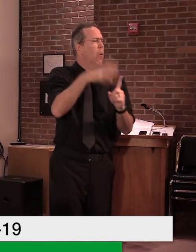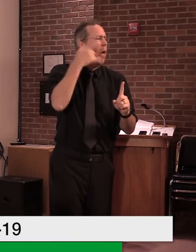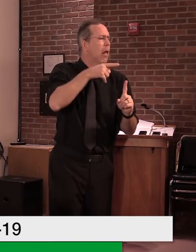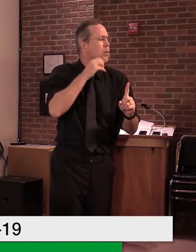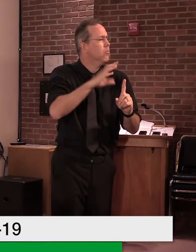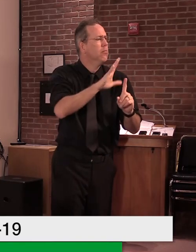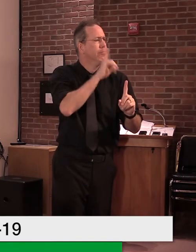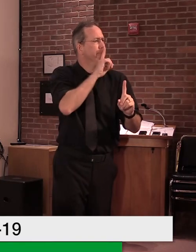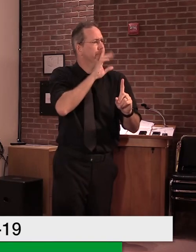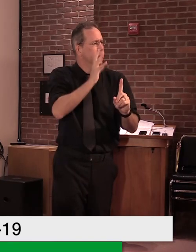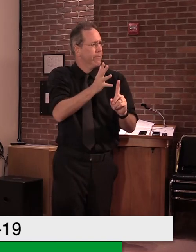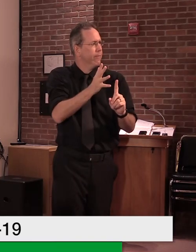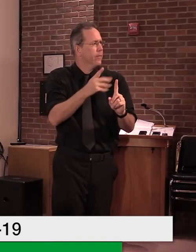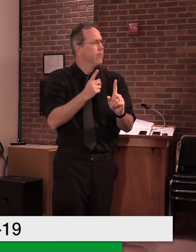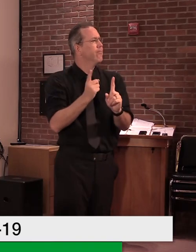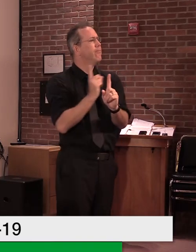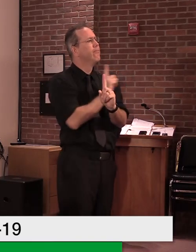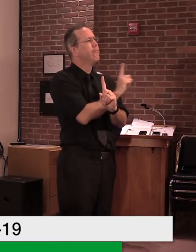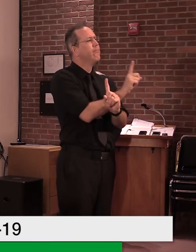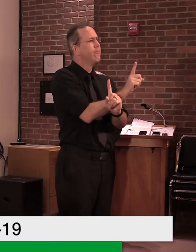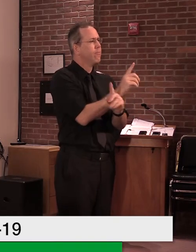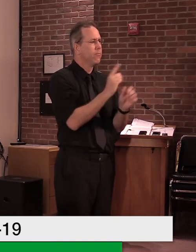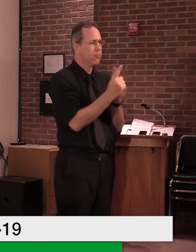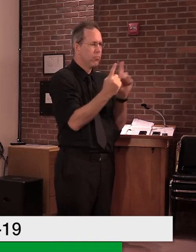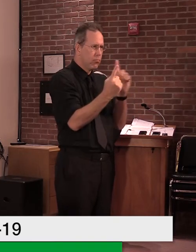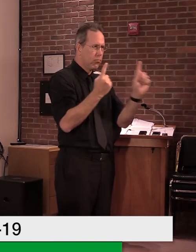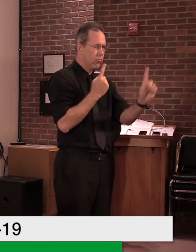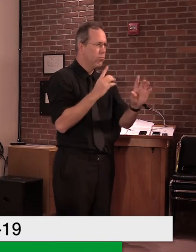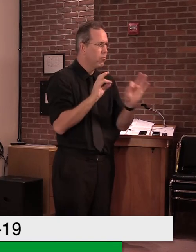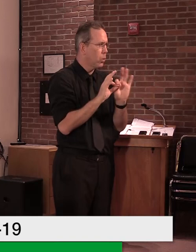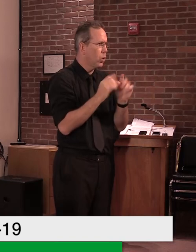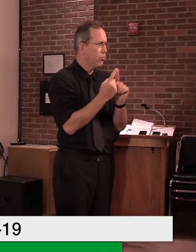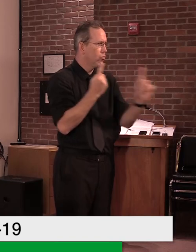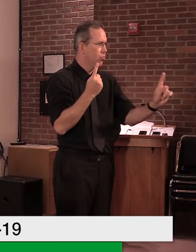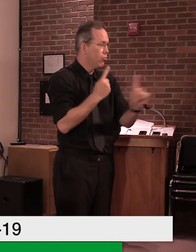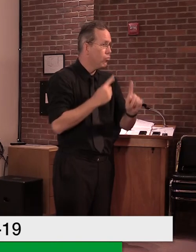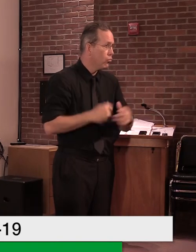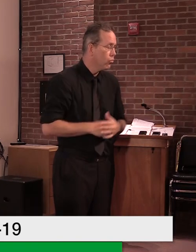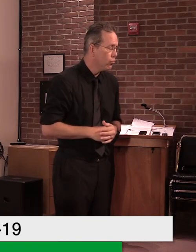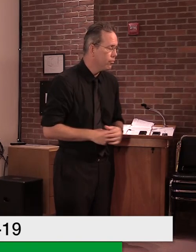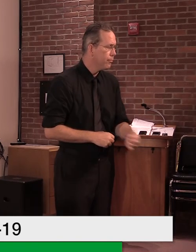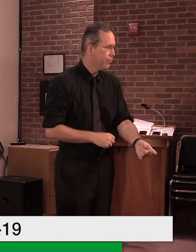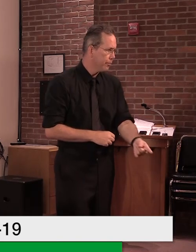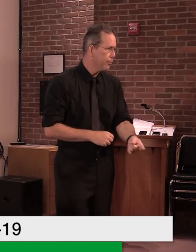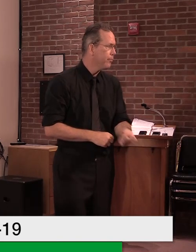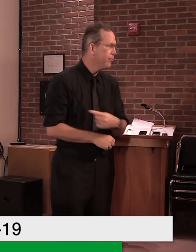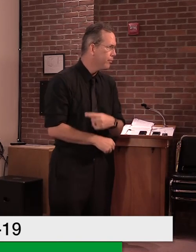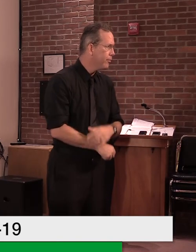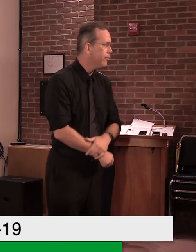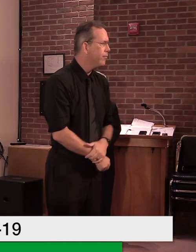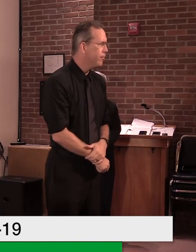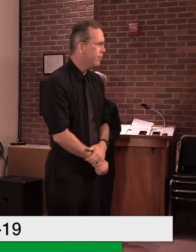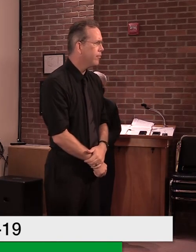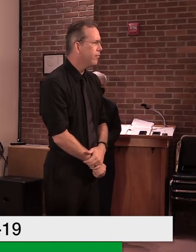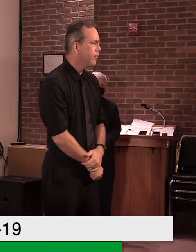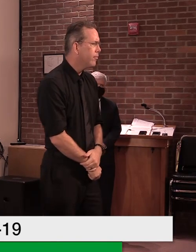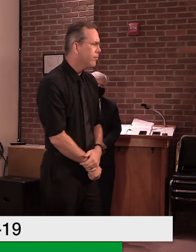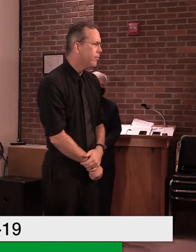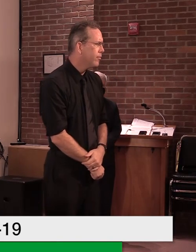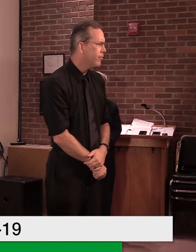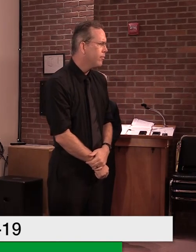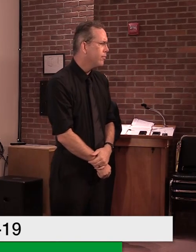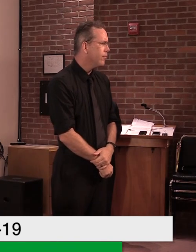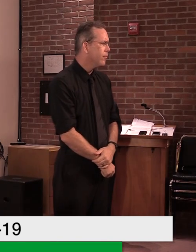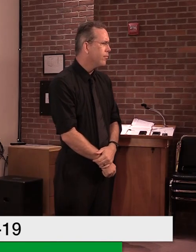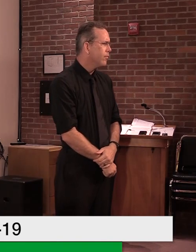shop owners or business owners who are requiring people to wear masks, and yet some people who have medical